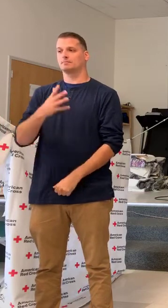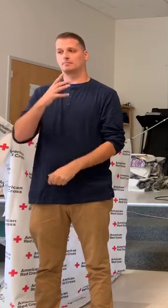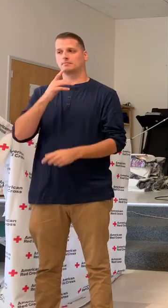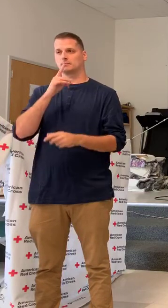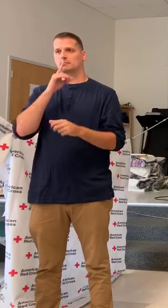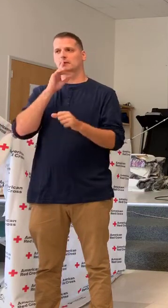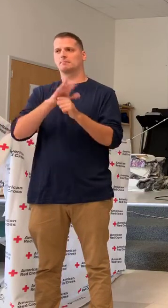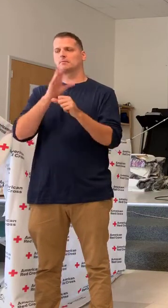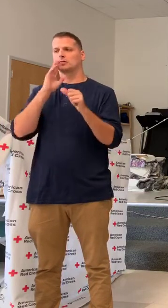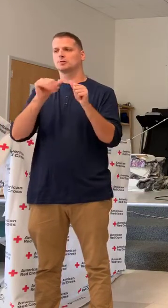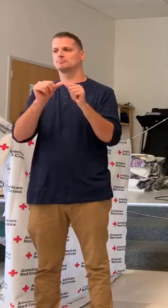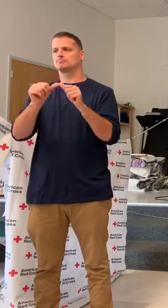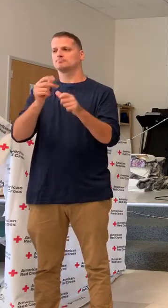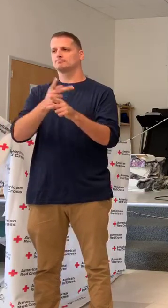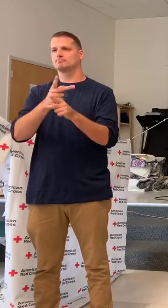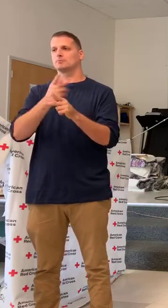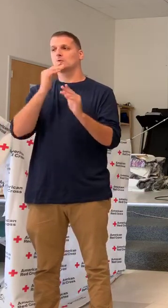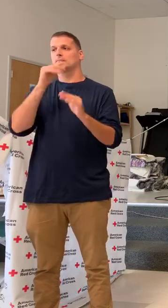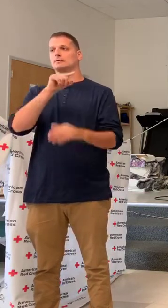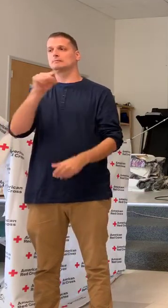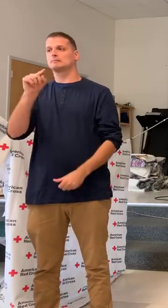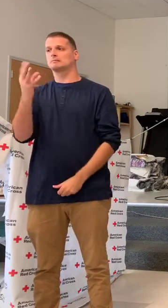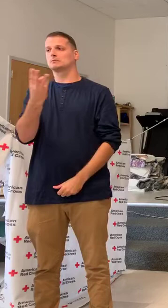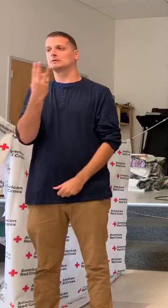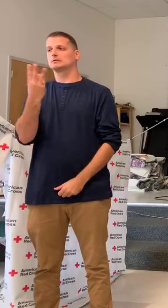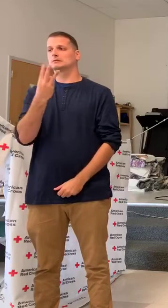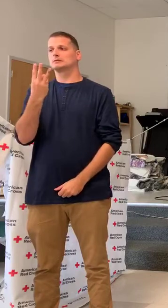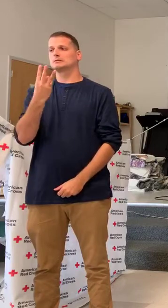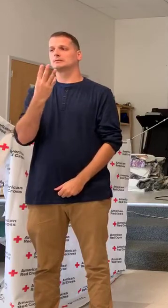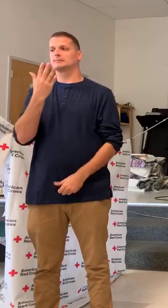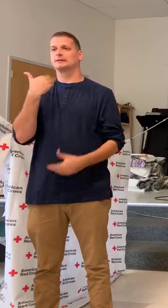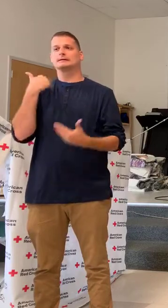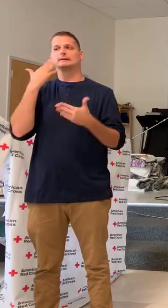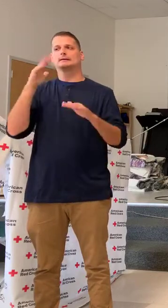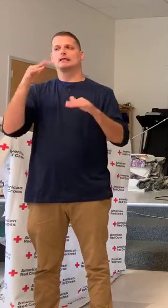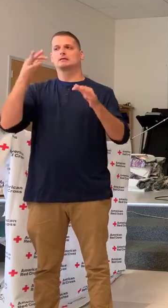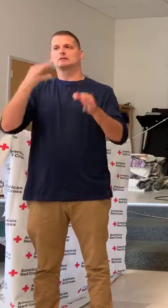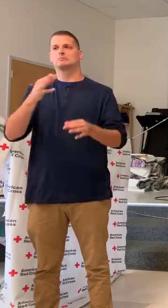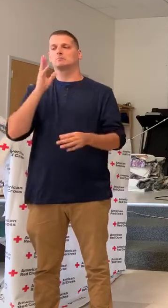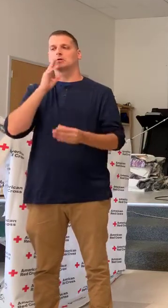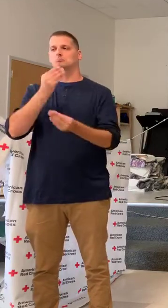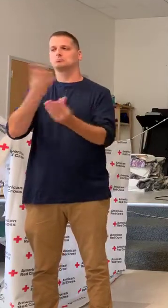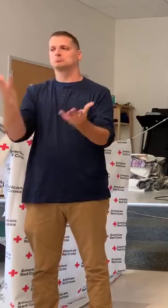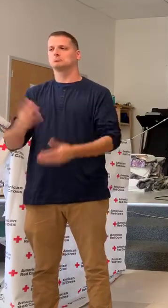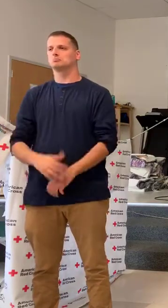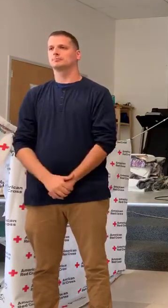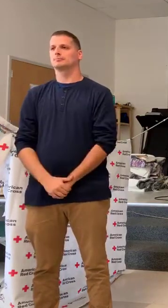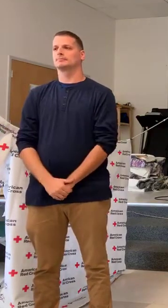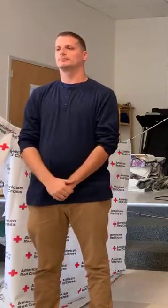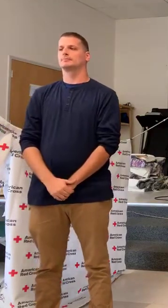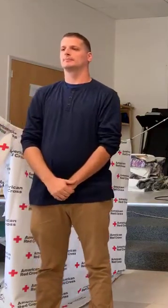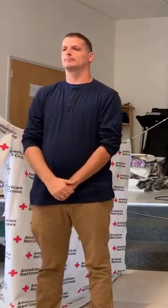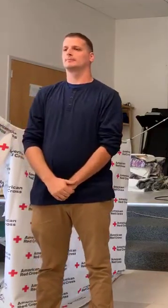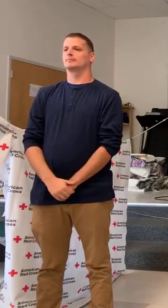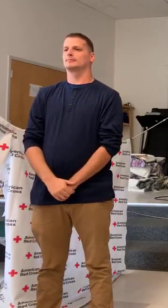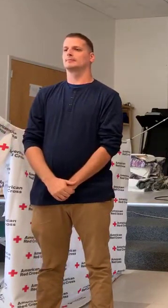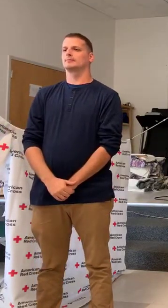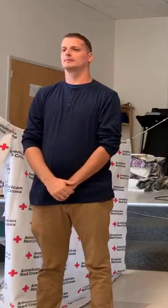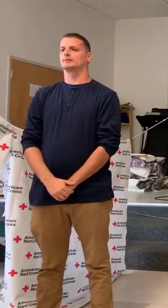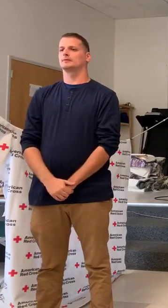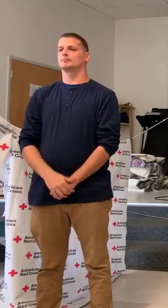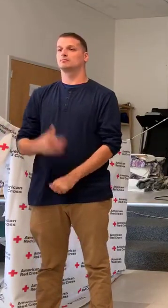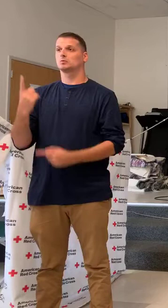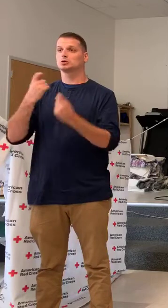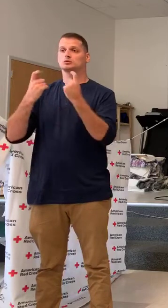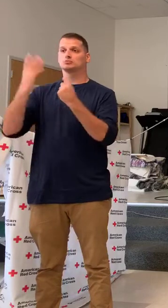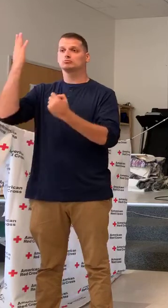by Wednesday we'll have all that in place and you'll know where to bring everything. Okay? Thank you. Okay. More questions? Yes, sir, in the back.